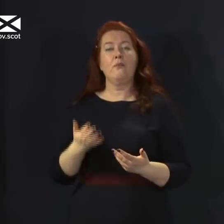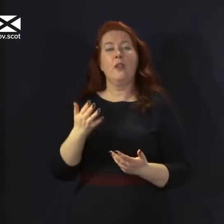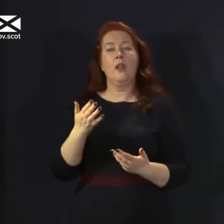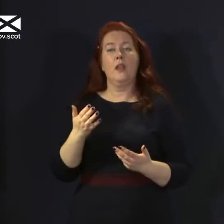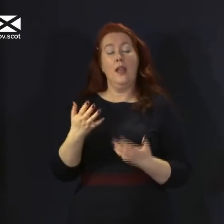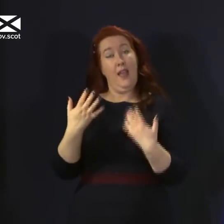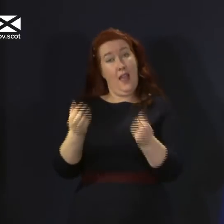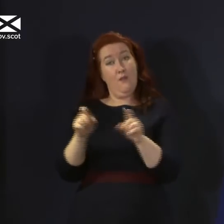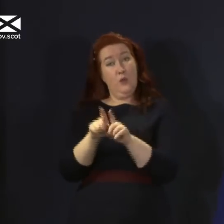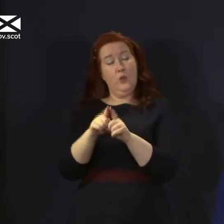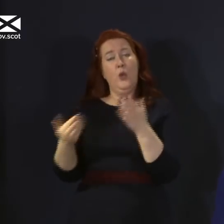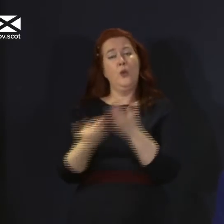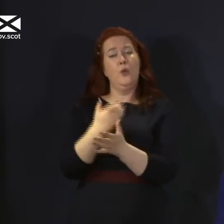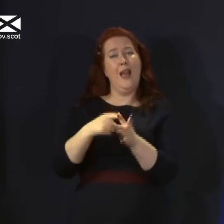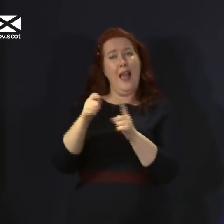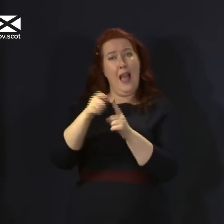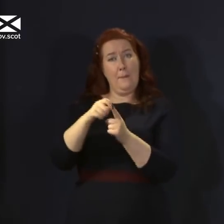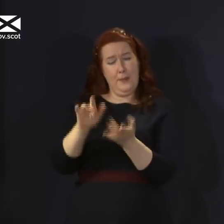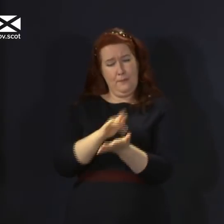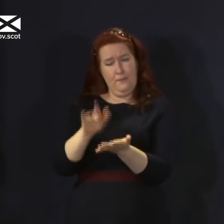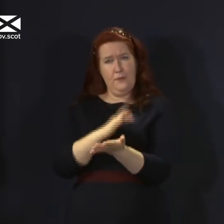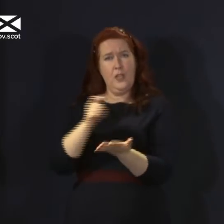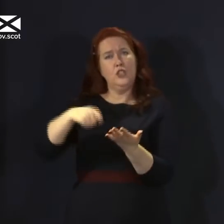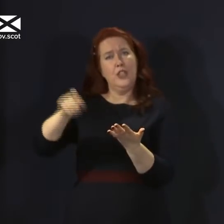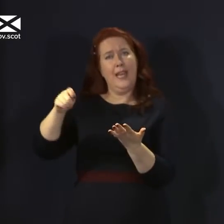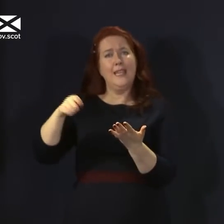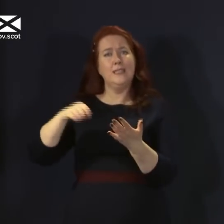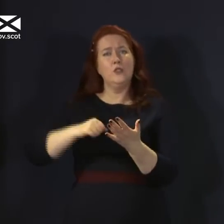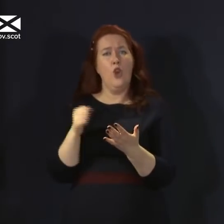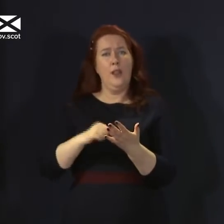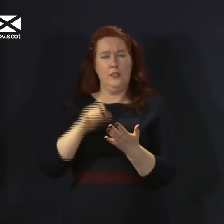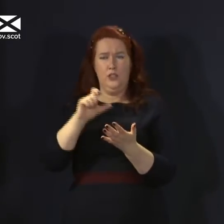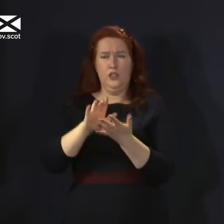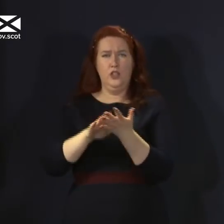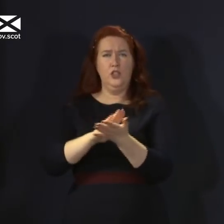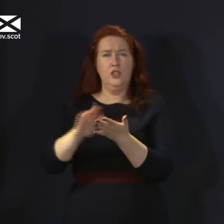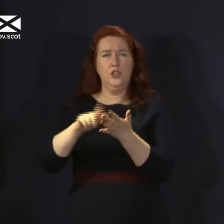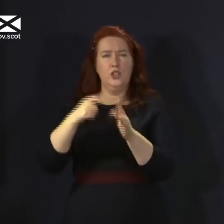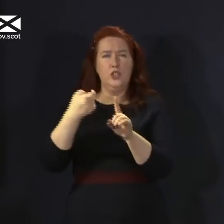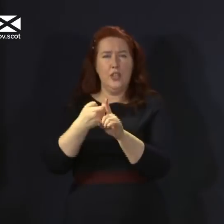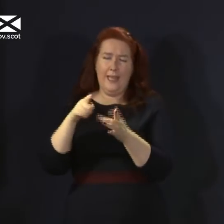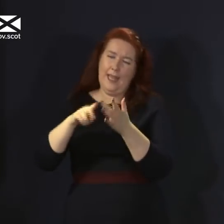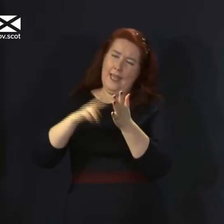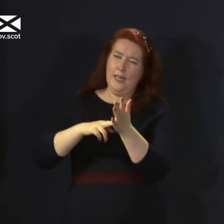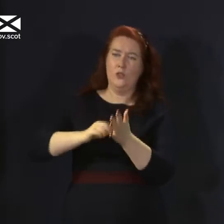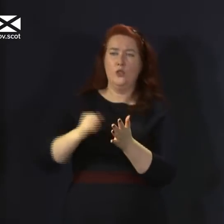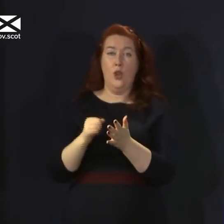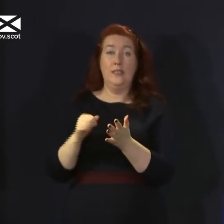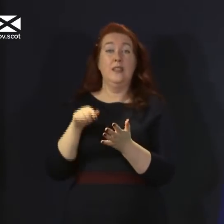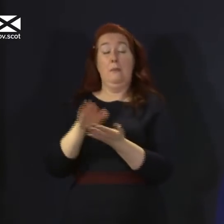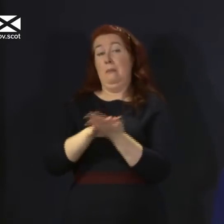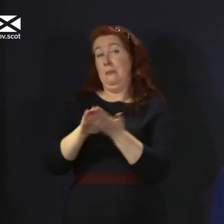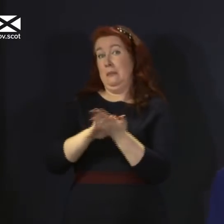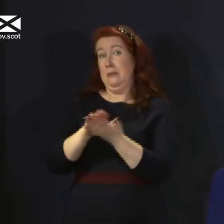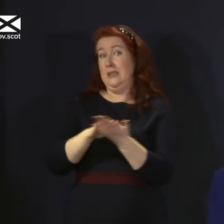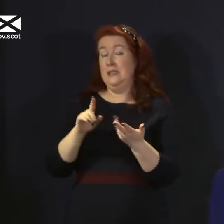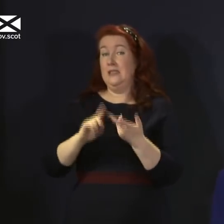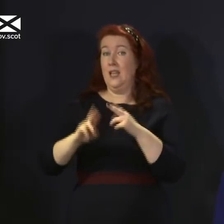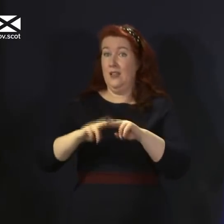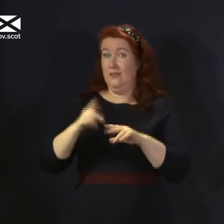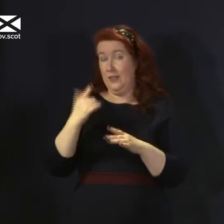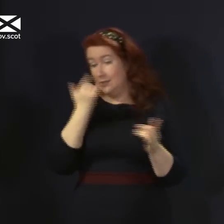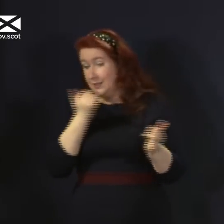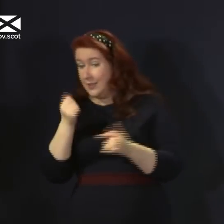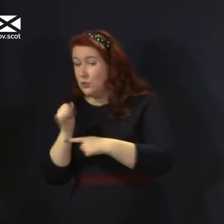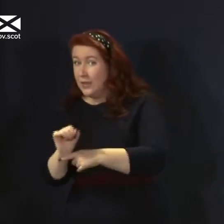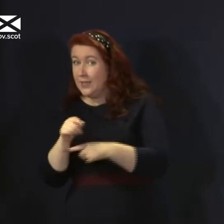new app, Check-in Scotland, was launched at the end of April. That will help test and protect, easily contact people who need to self-isolate.